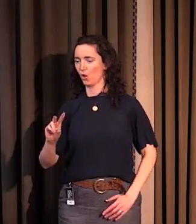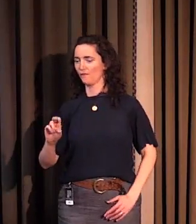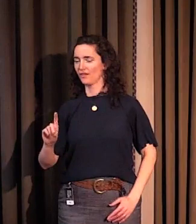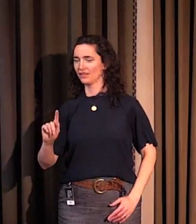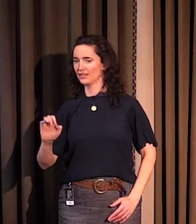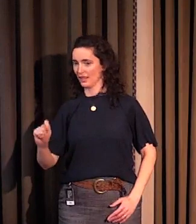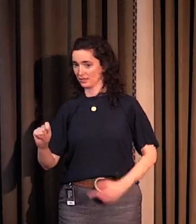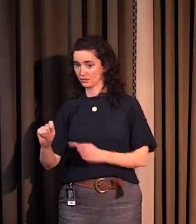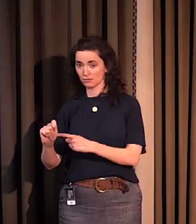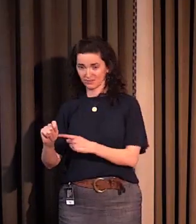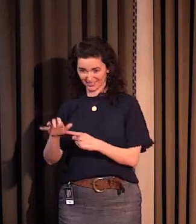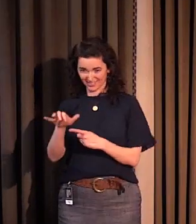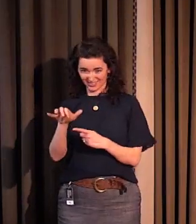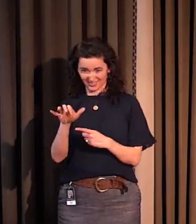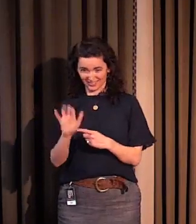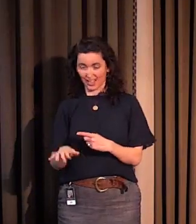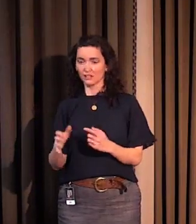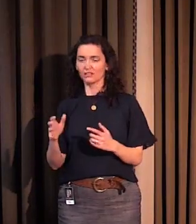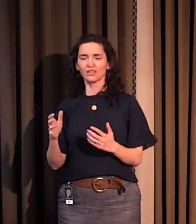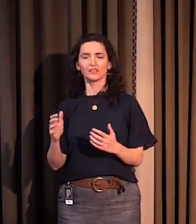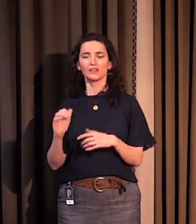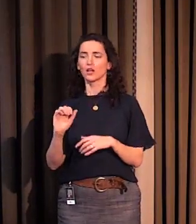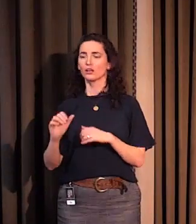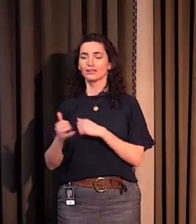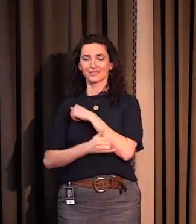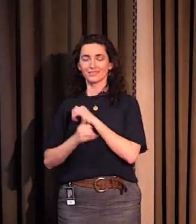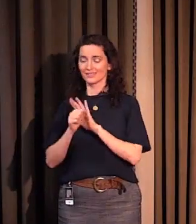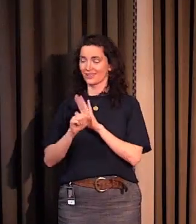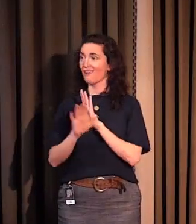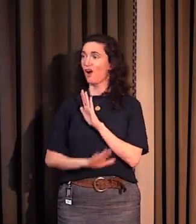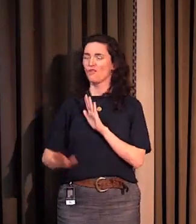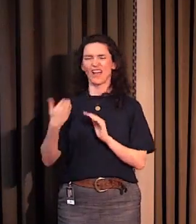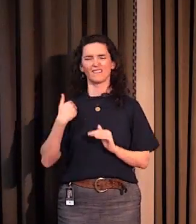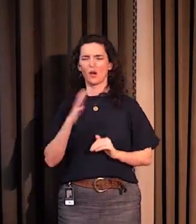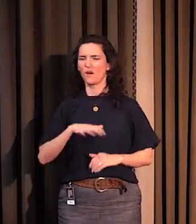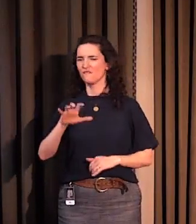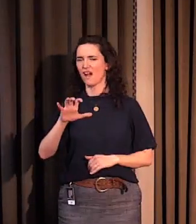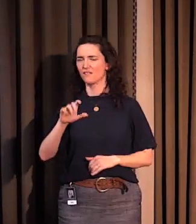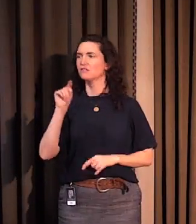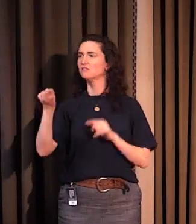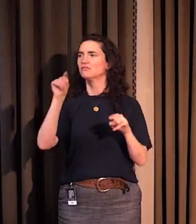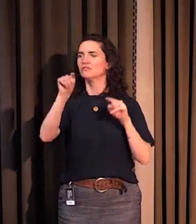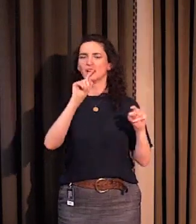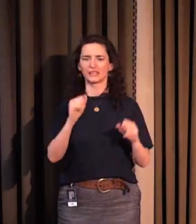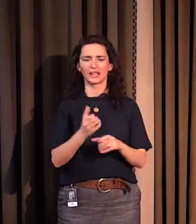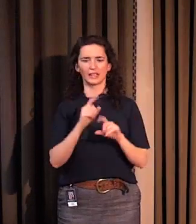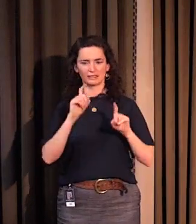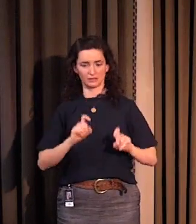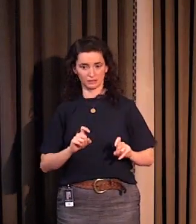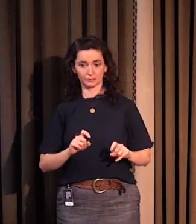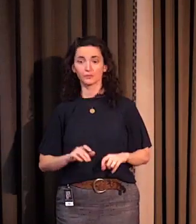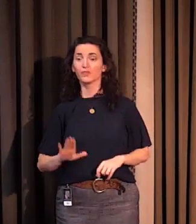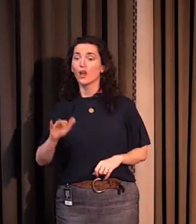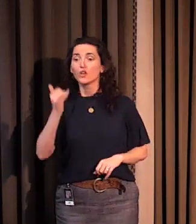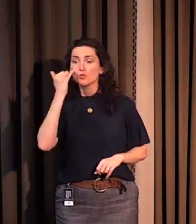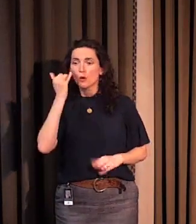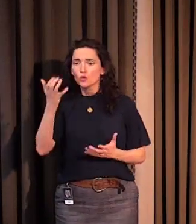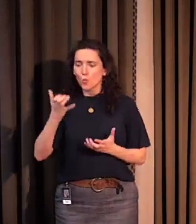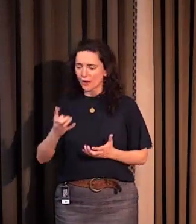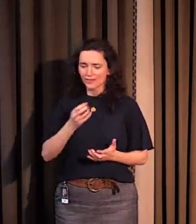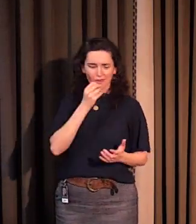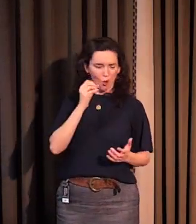PCR tests. If someone is looking for an antigen test, a take-home test, and they can't find it, but they